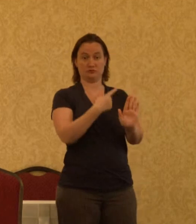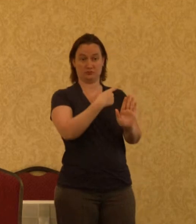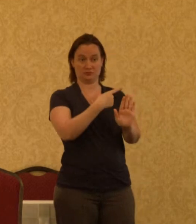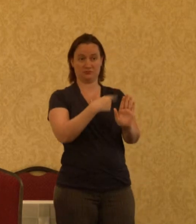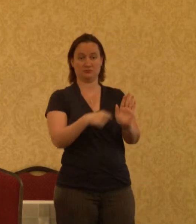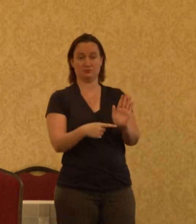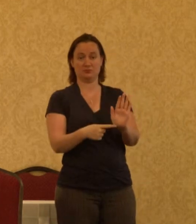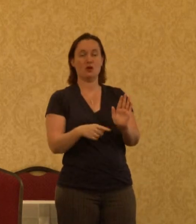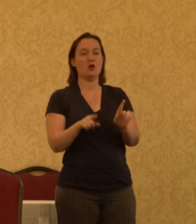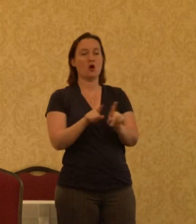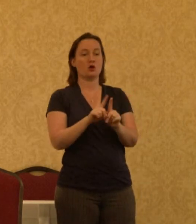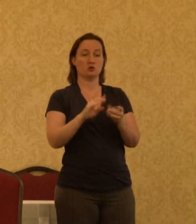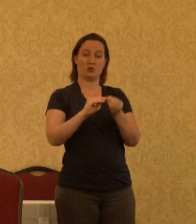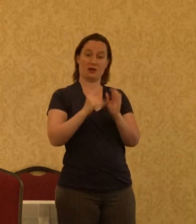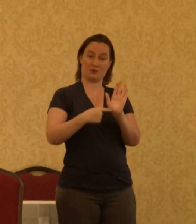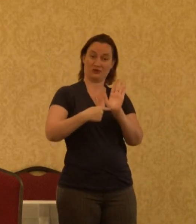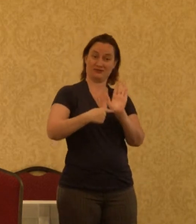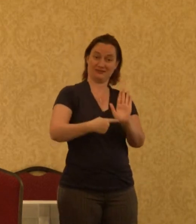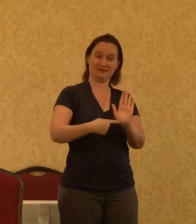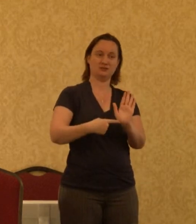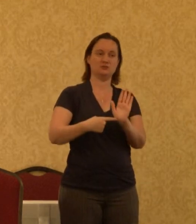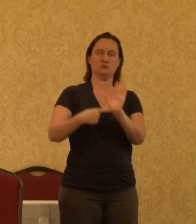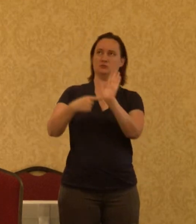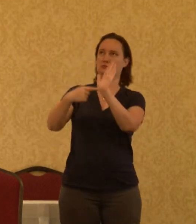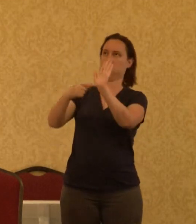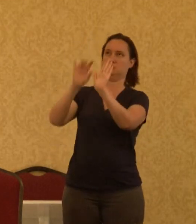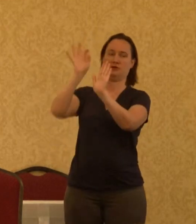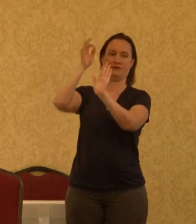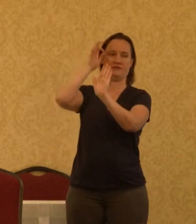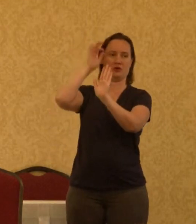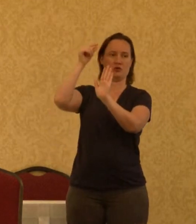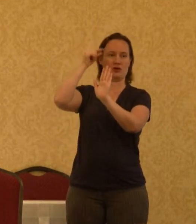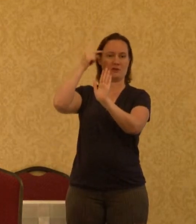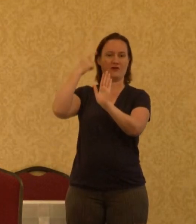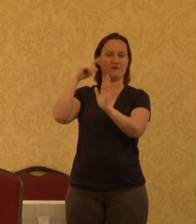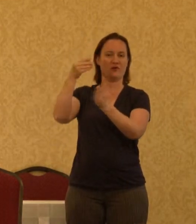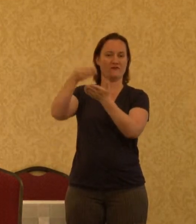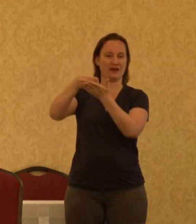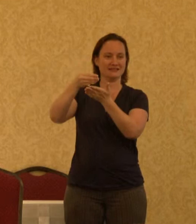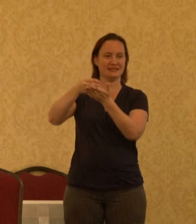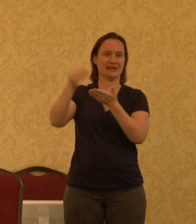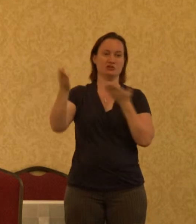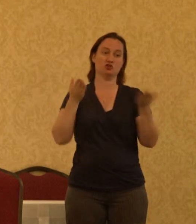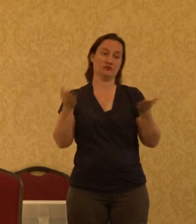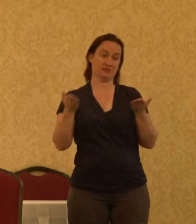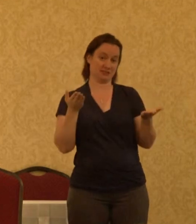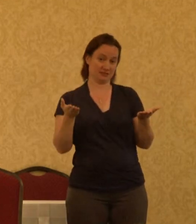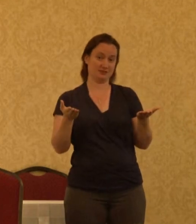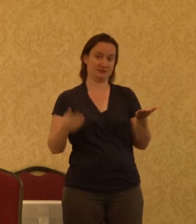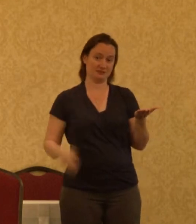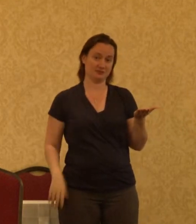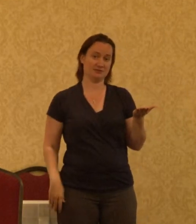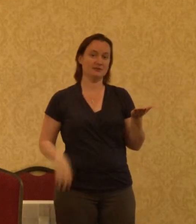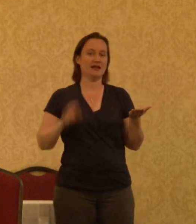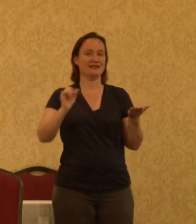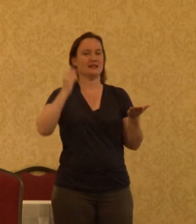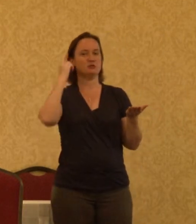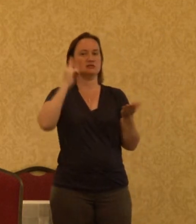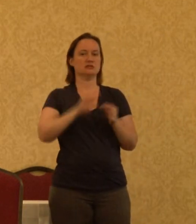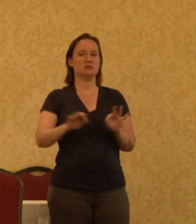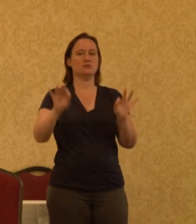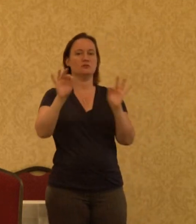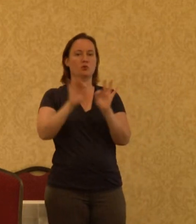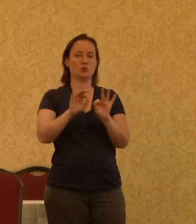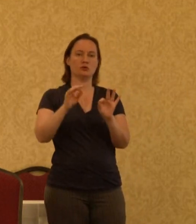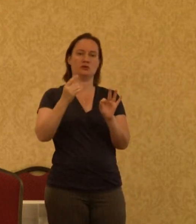numbers because that's how you get funding and that's how you get services. That's why it's so important, in my opinion, to